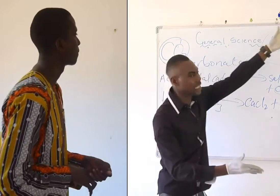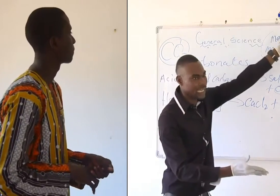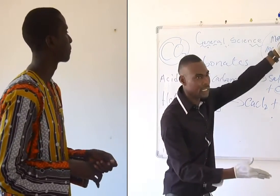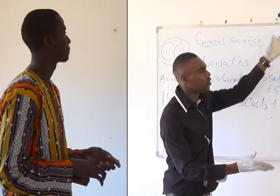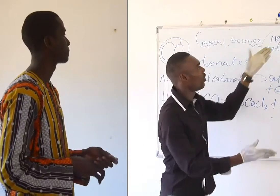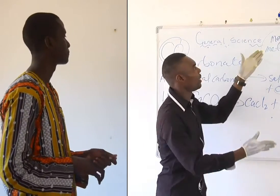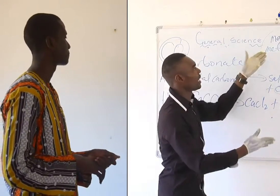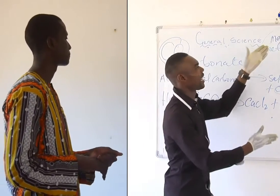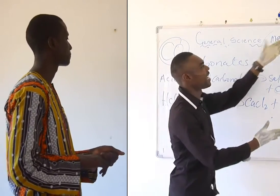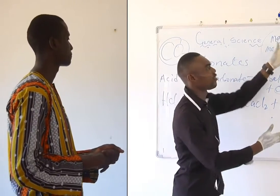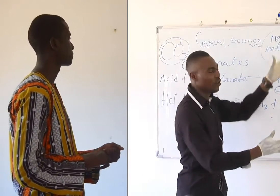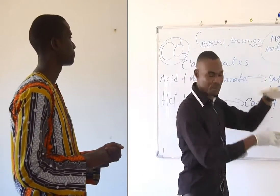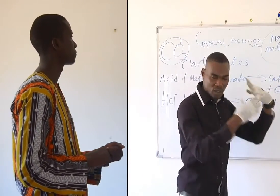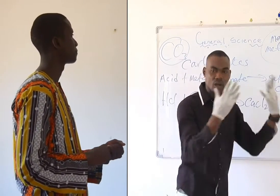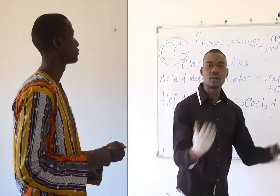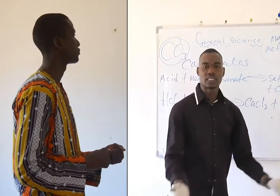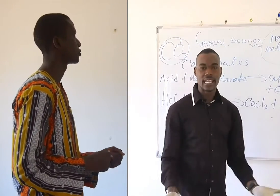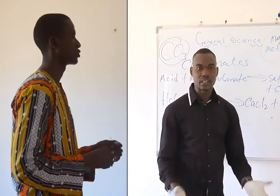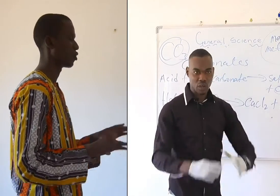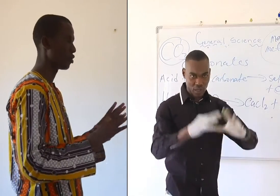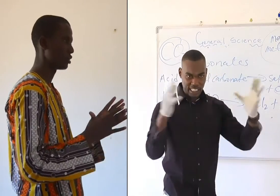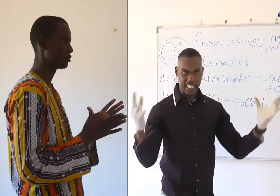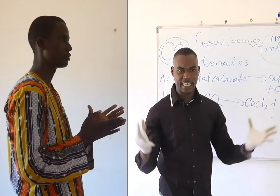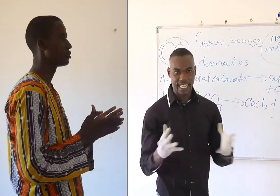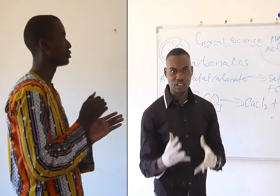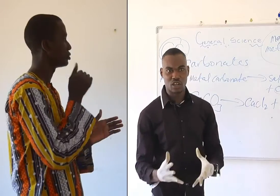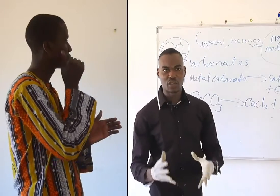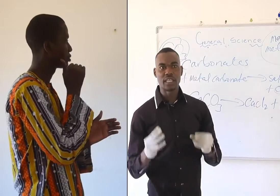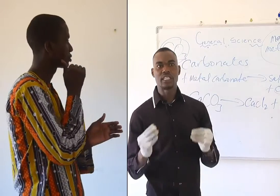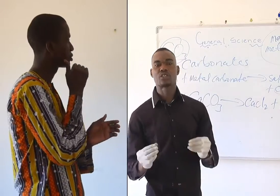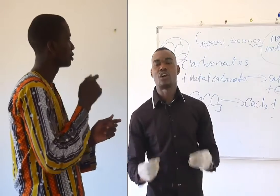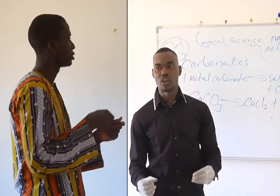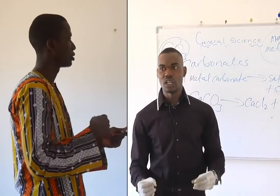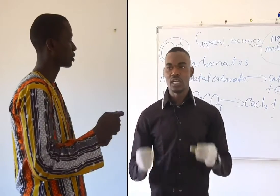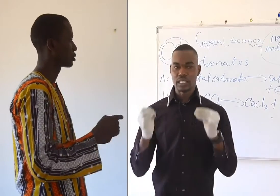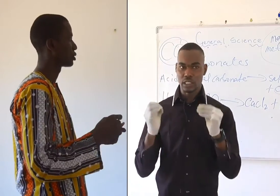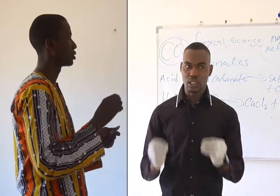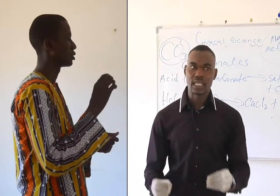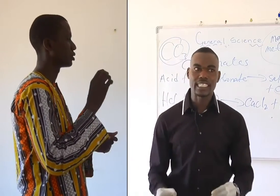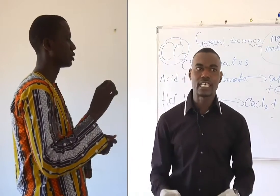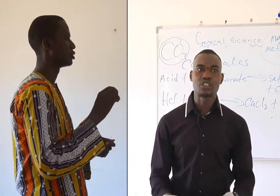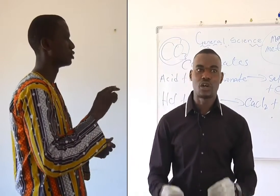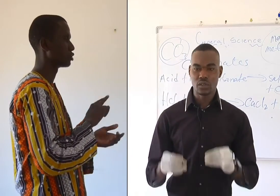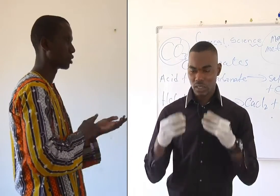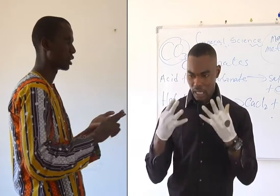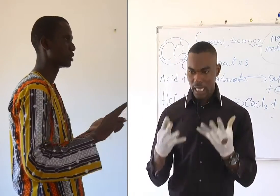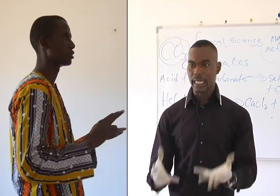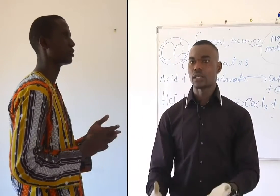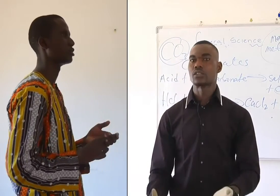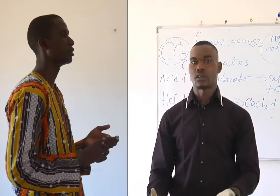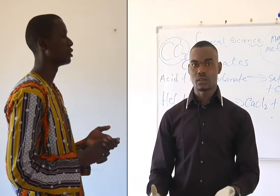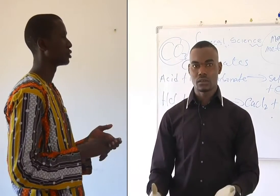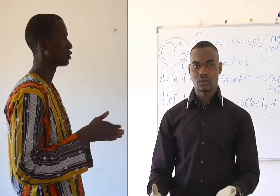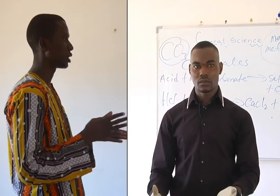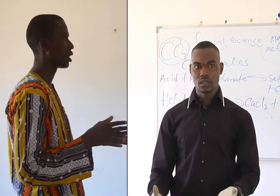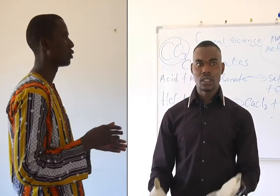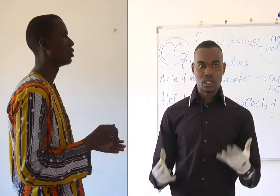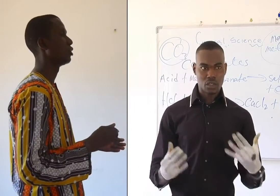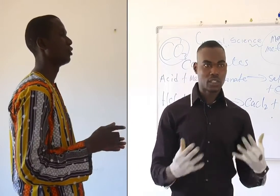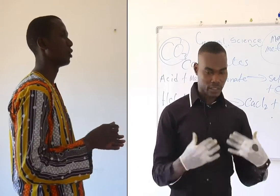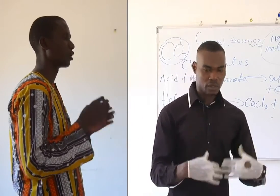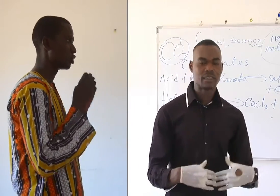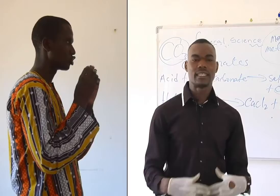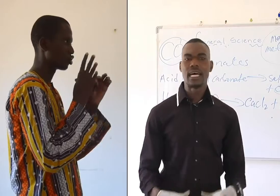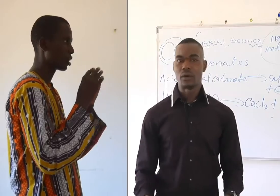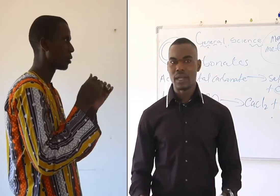metal oxides or metal hydroxide. All this reaction is called neutralization reaction.